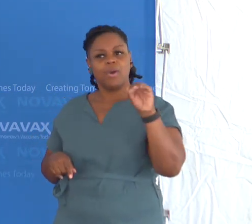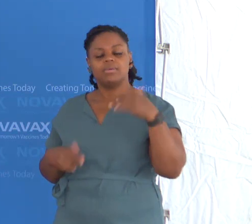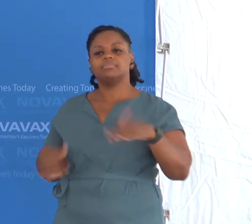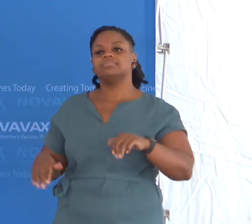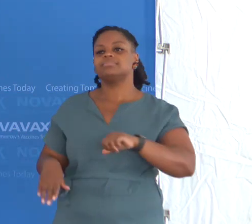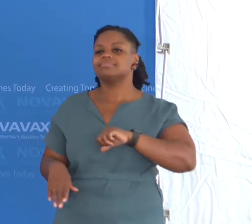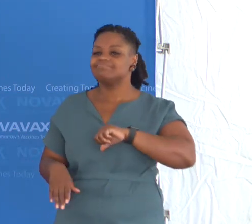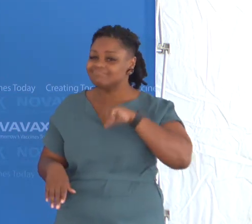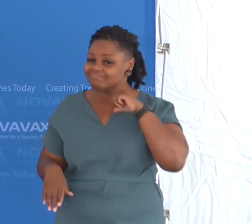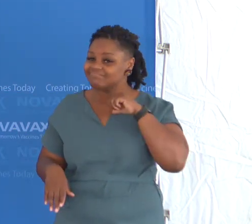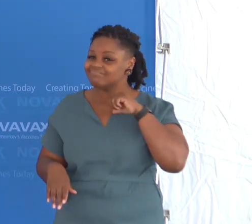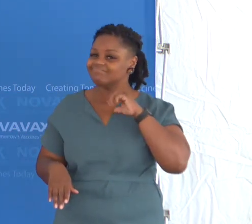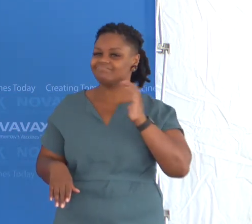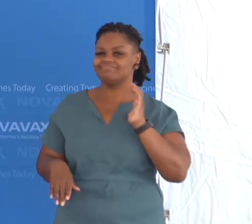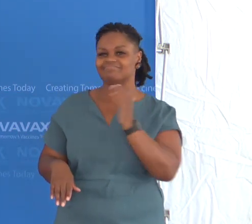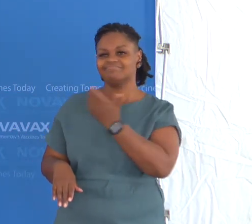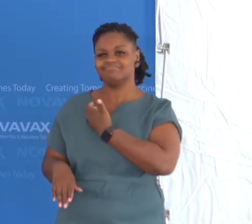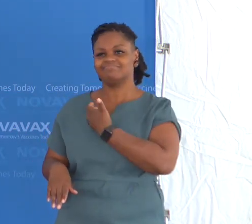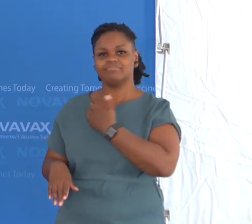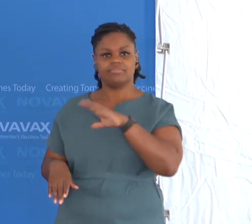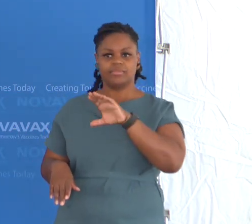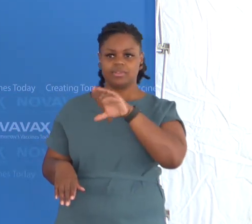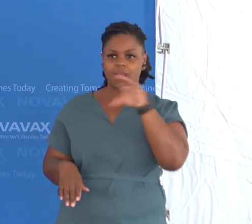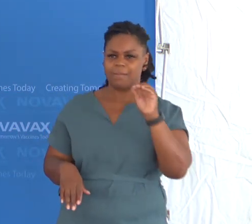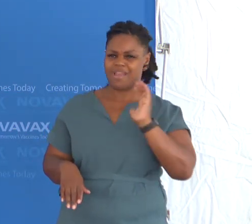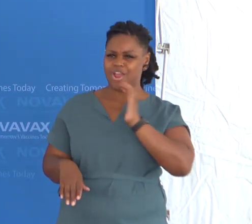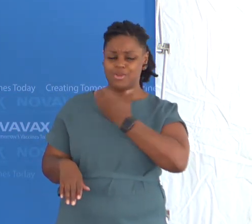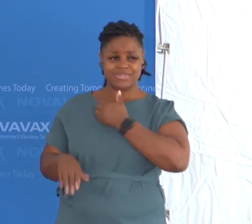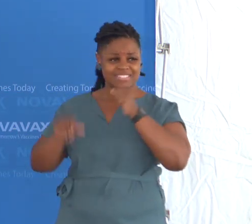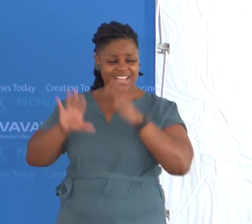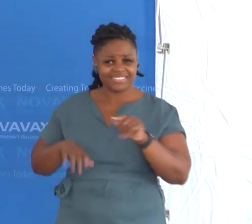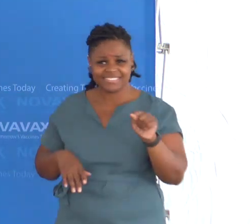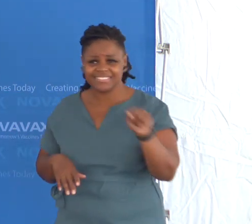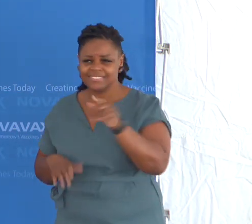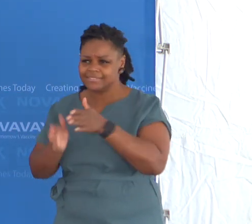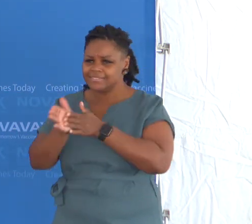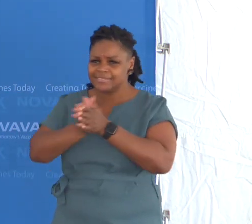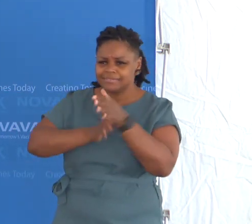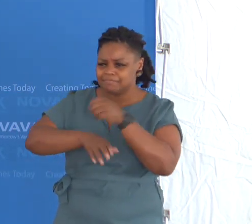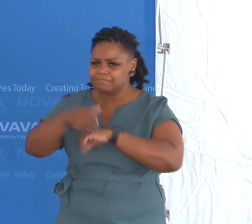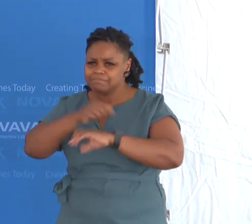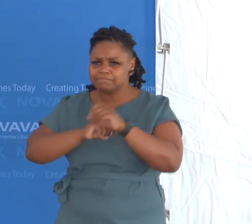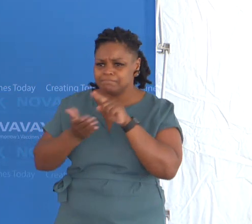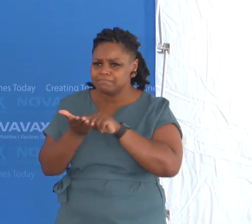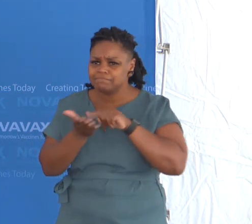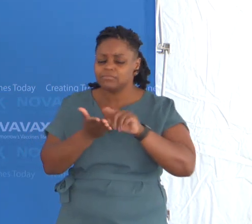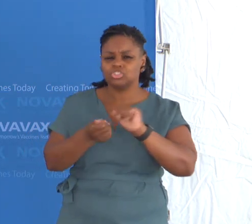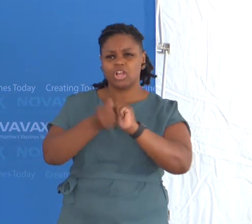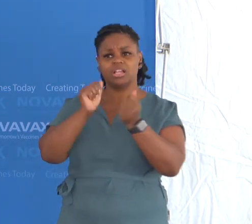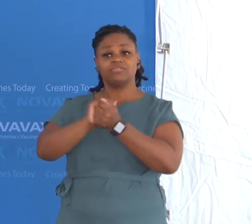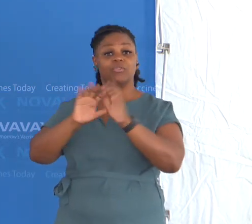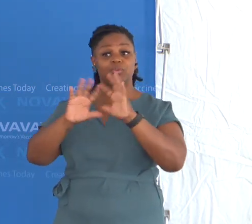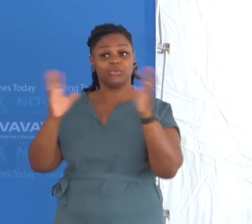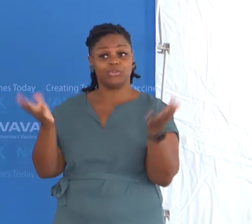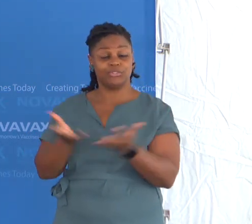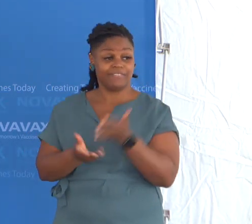our companies, our scientists, our entrepreneurs have really mobilized to change the world. And I hope that we're able to really look to